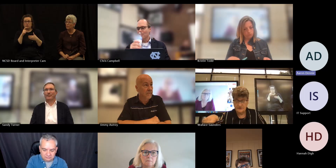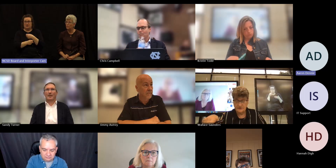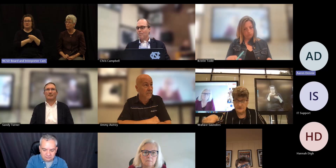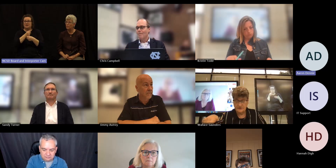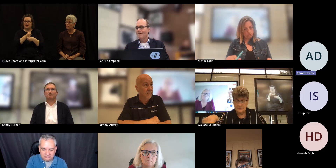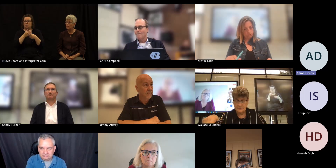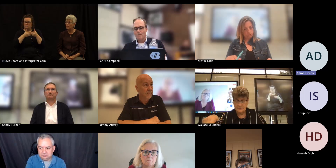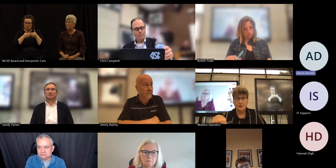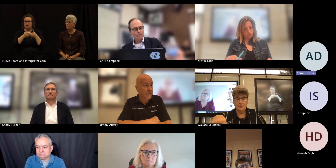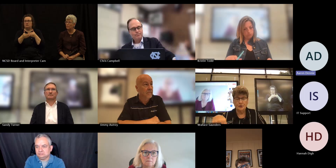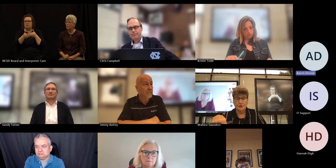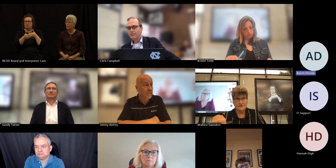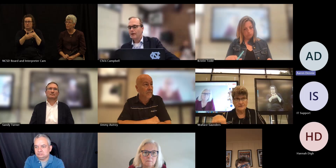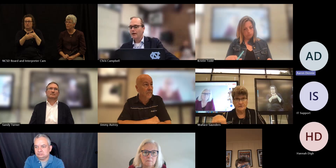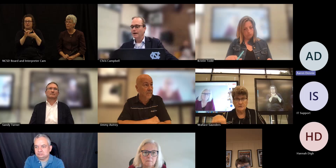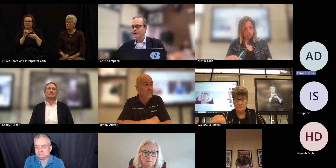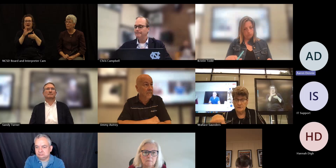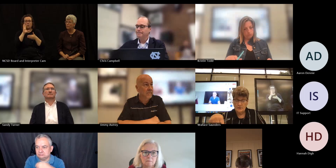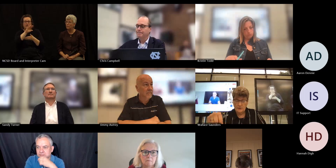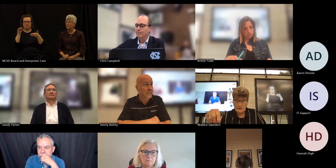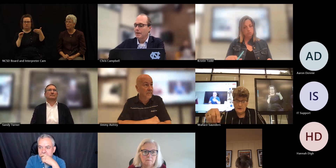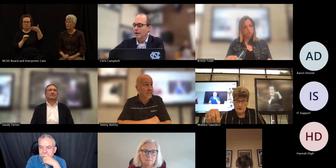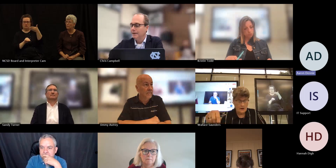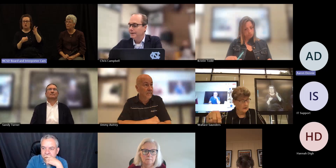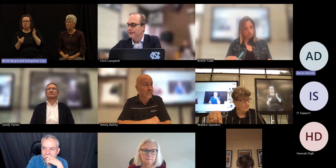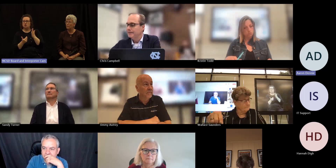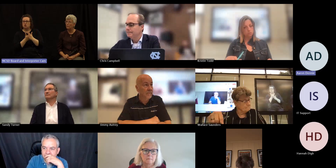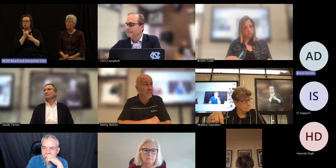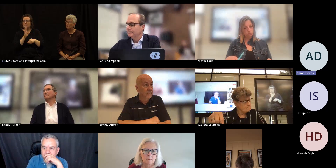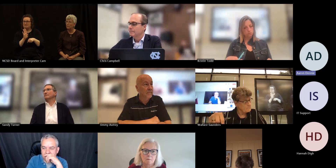It's going to come up under new business.